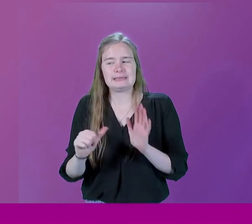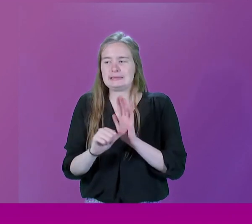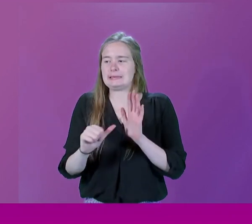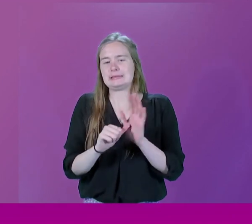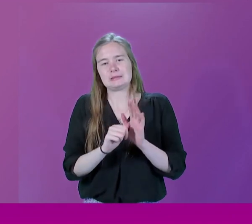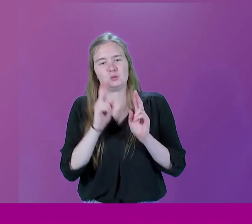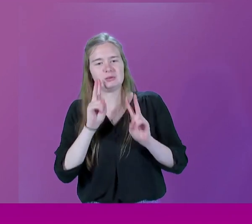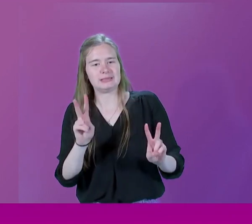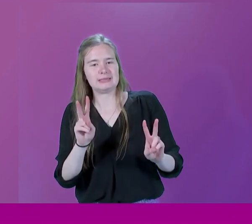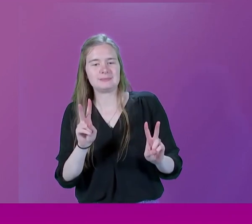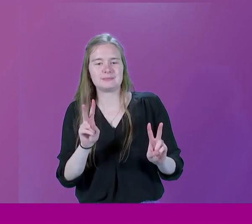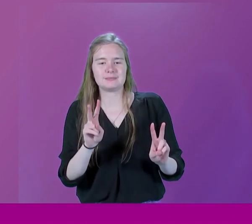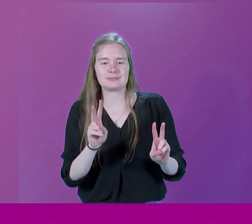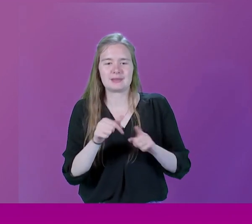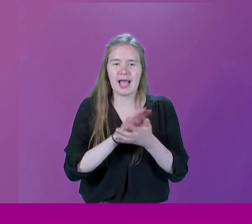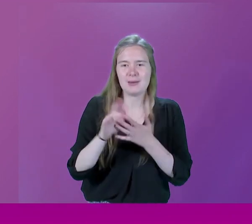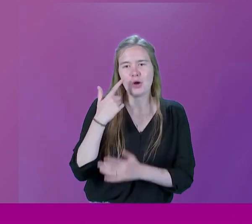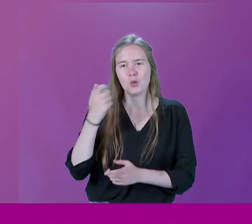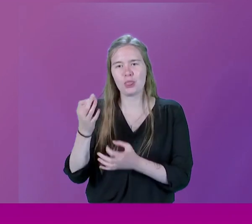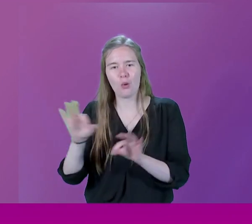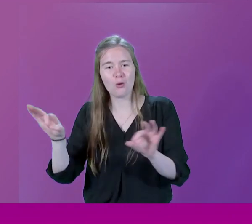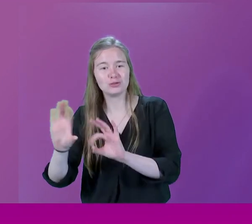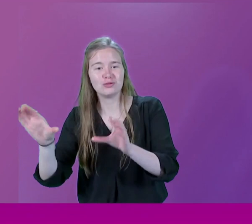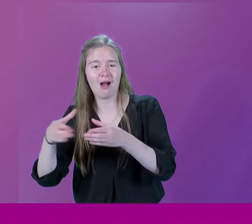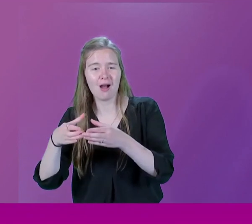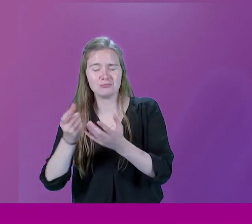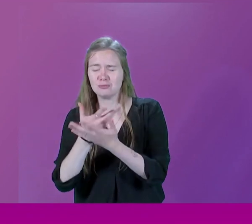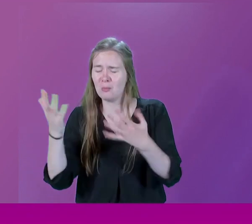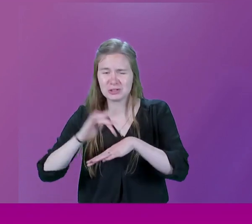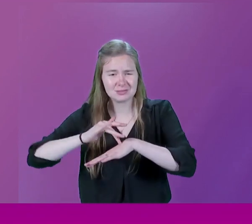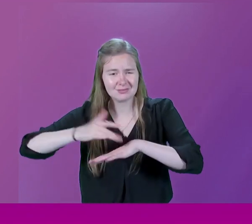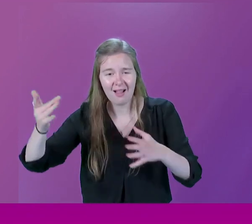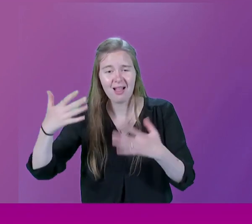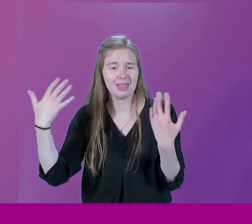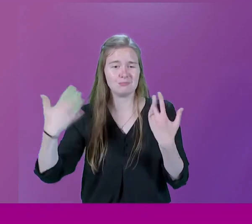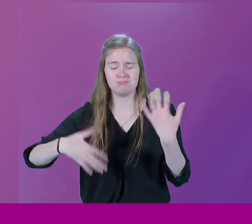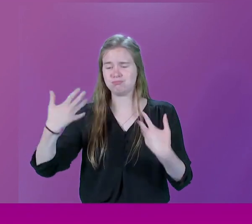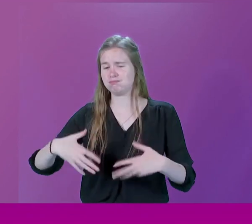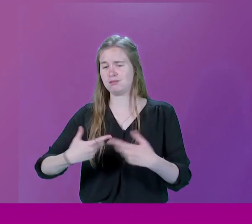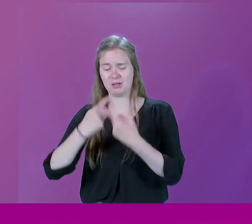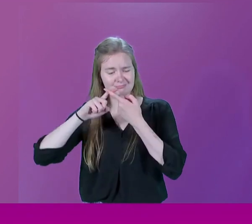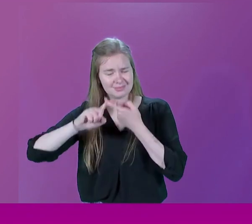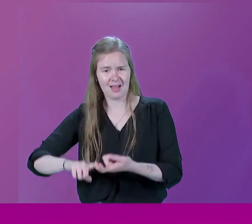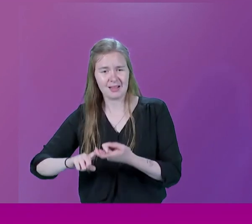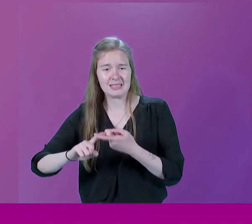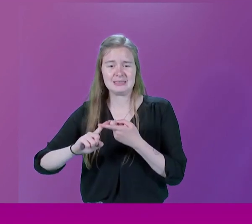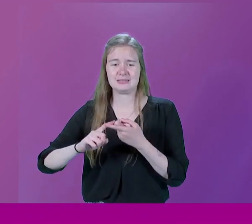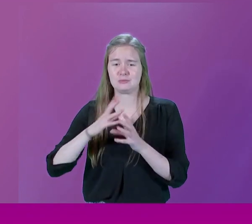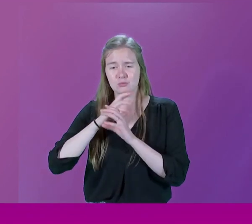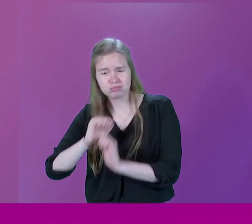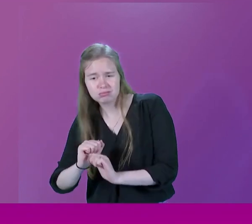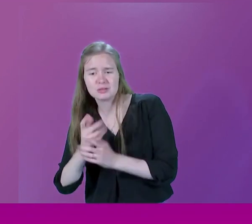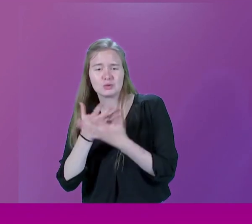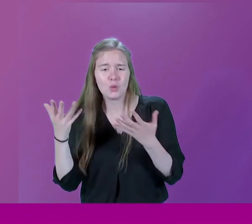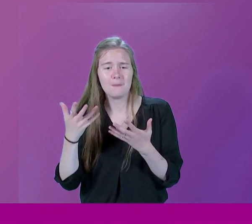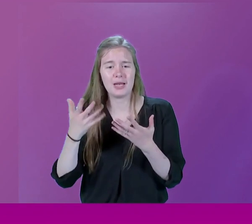difficult when you see the Edinburgh Youth Orchestra with such talented players. They are dedicated players. Many will go on